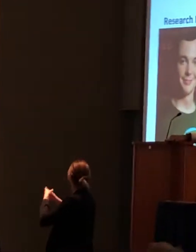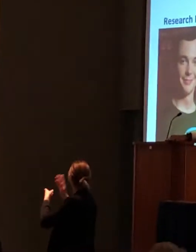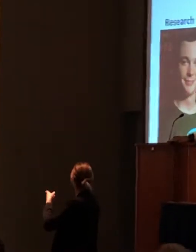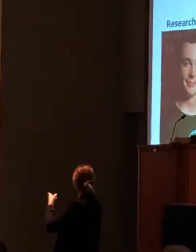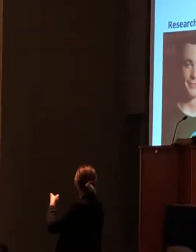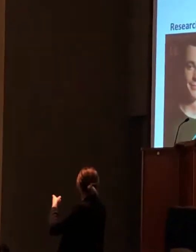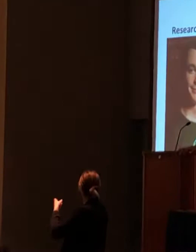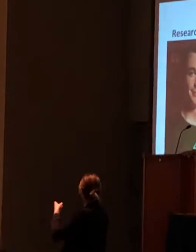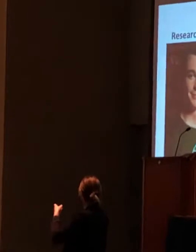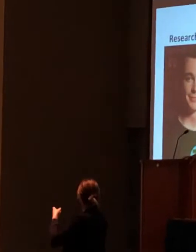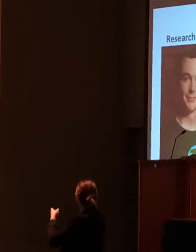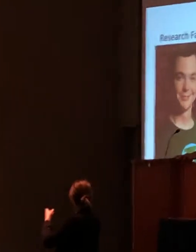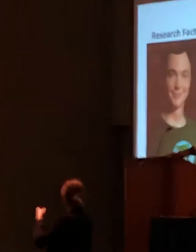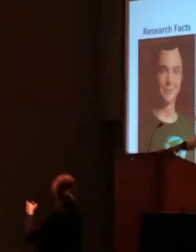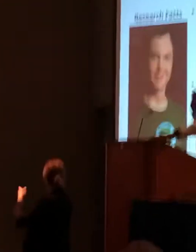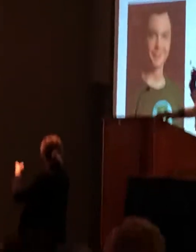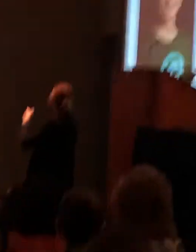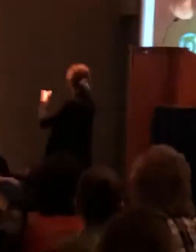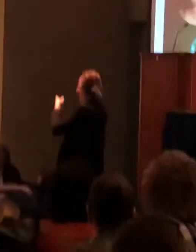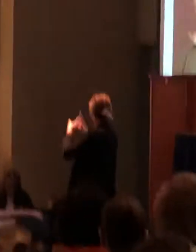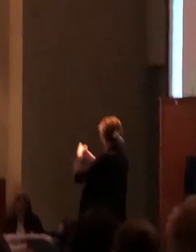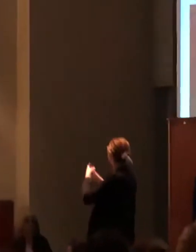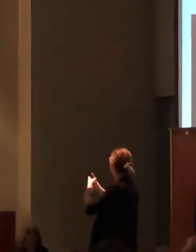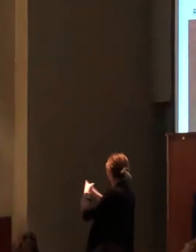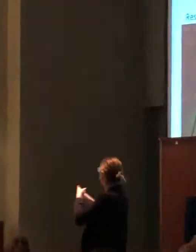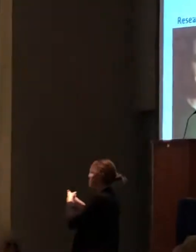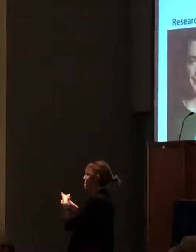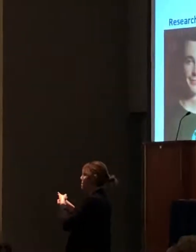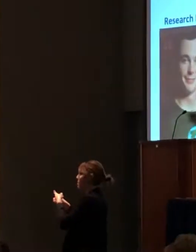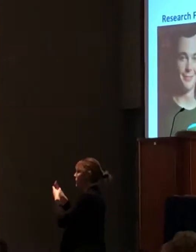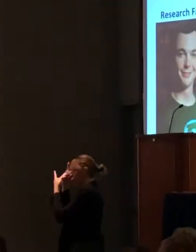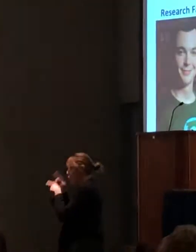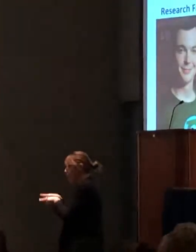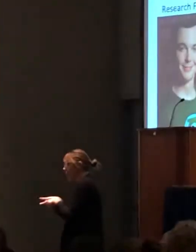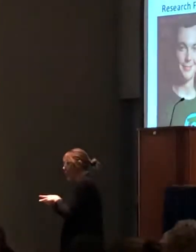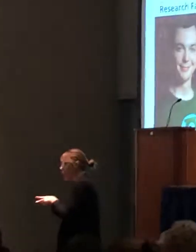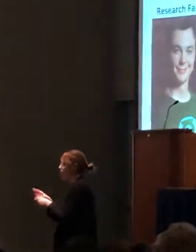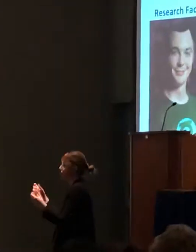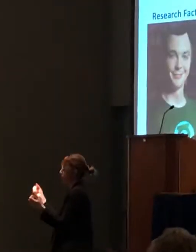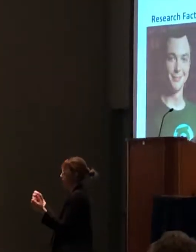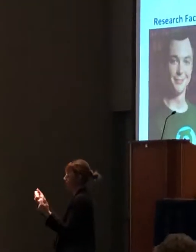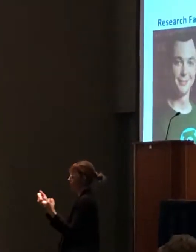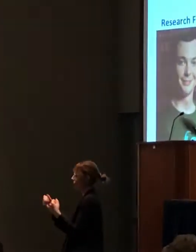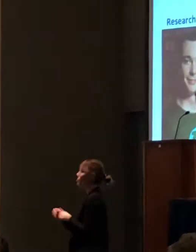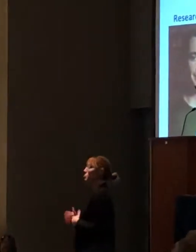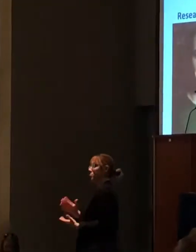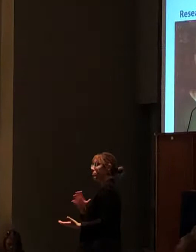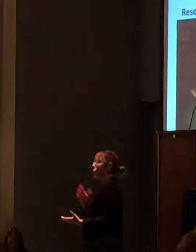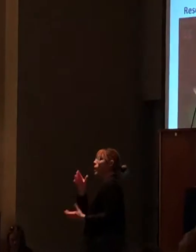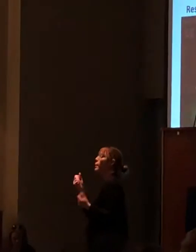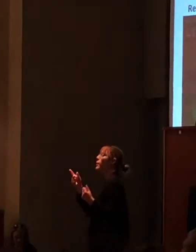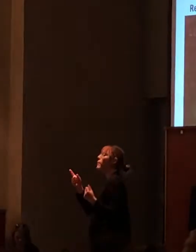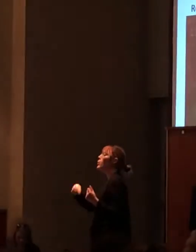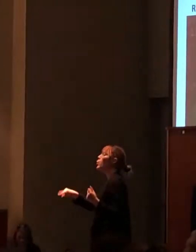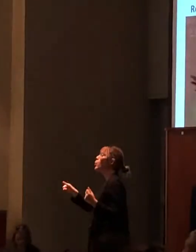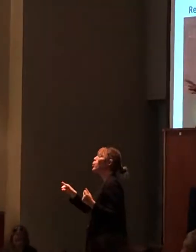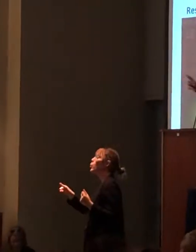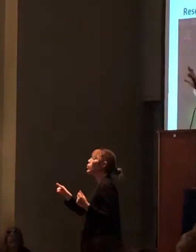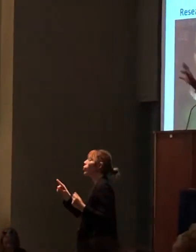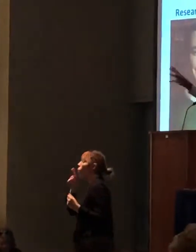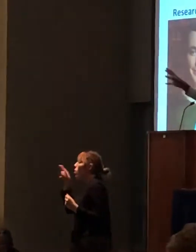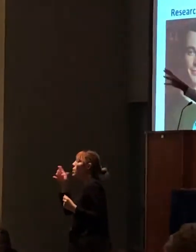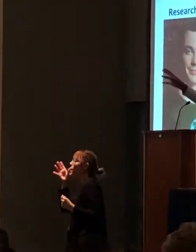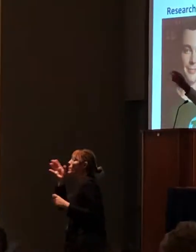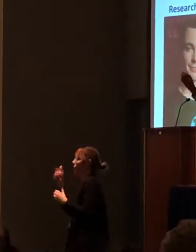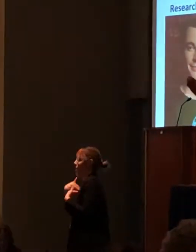more physically active than girls. Would you agree with that? Yeah. Okay, how many of you in here are